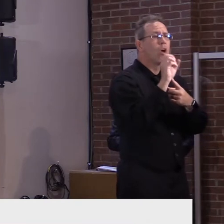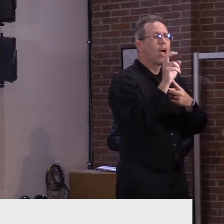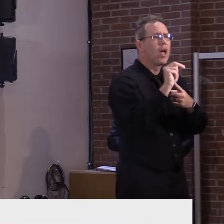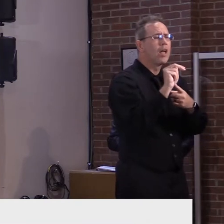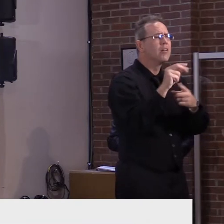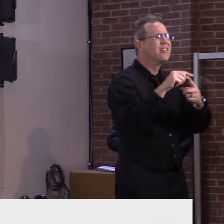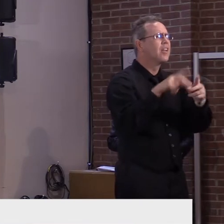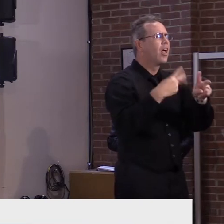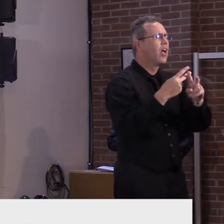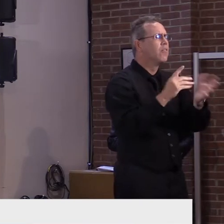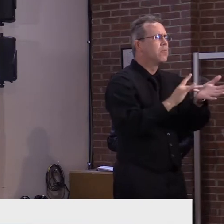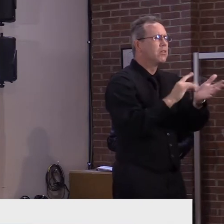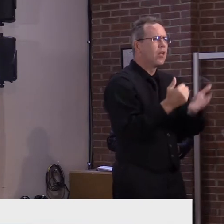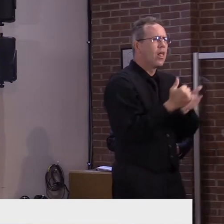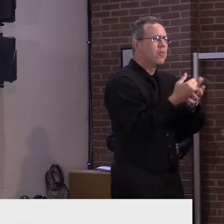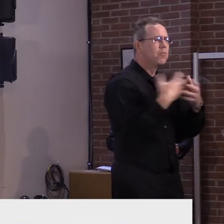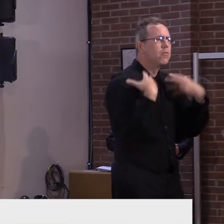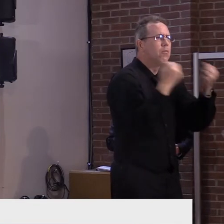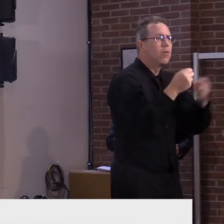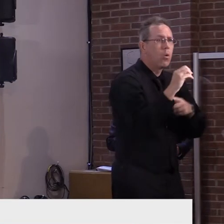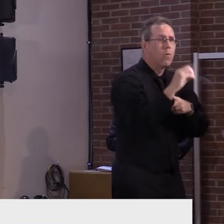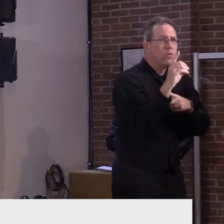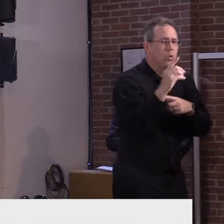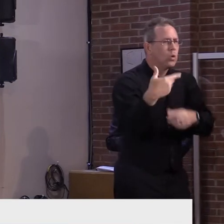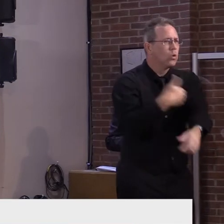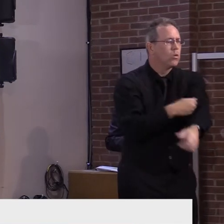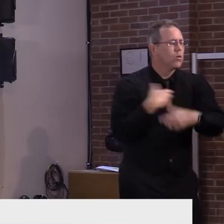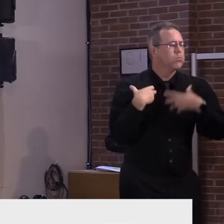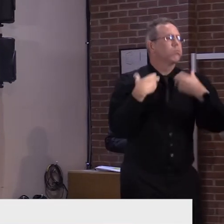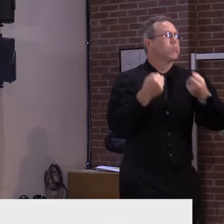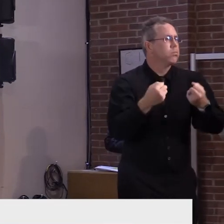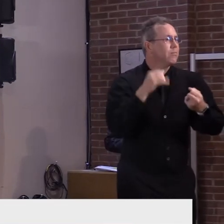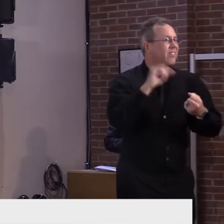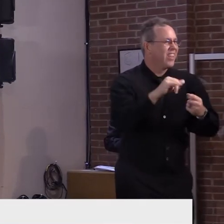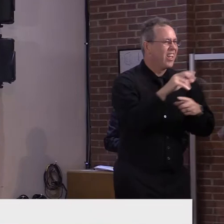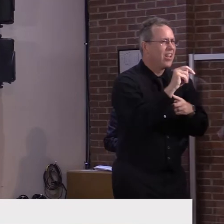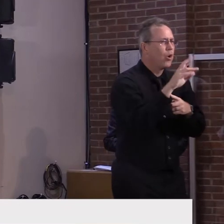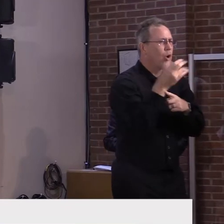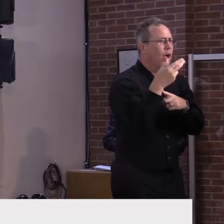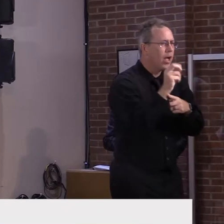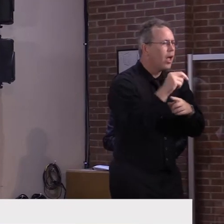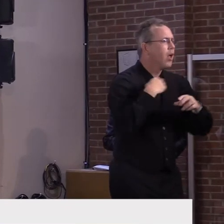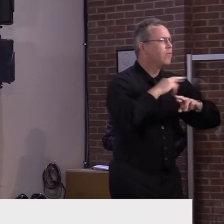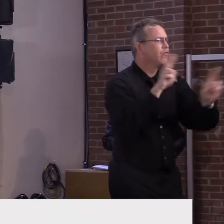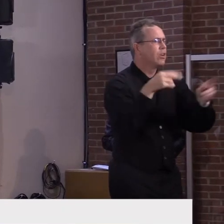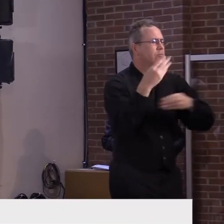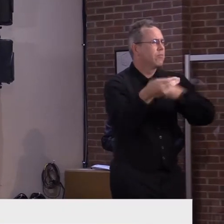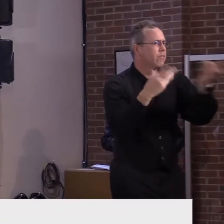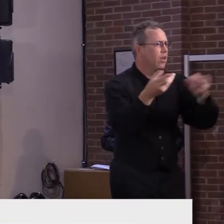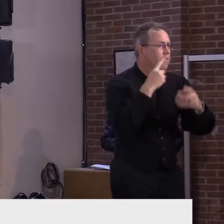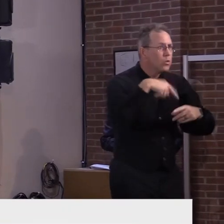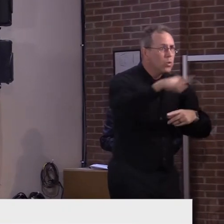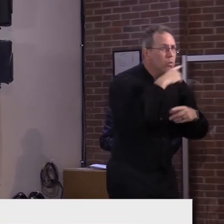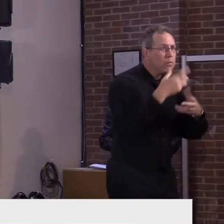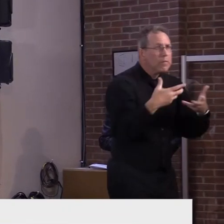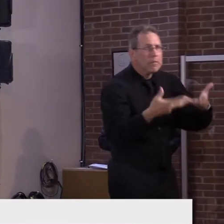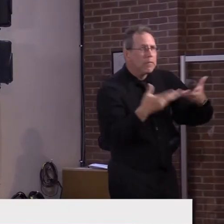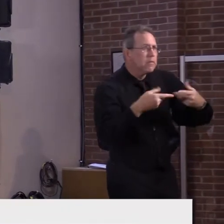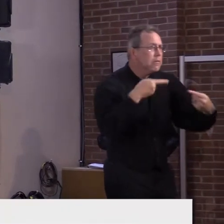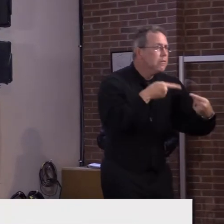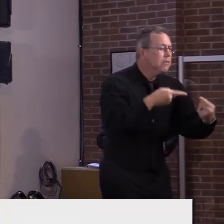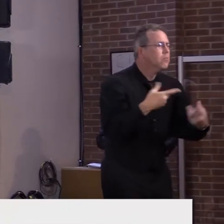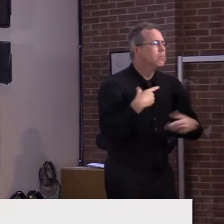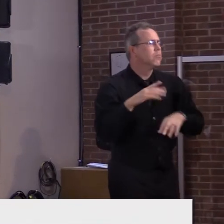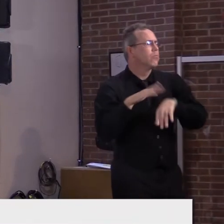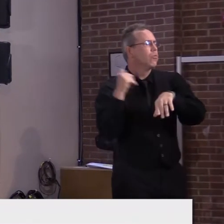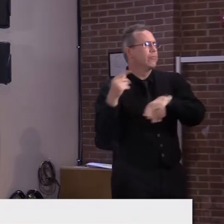programs, which can be found at Vermont Help Link. I also want to thank our EMS professionals who are key to our